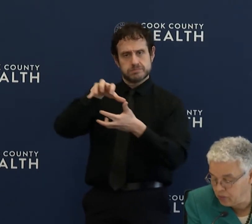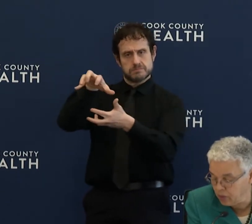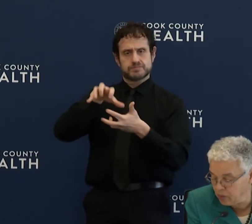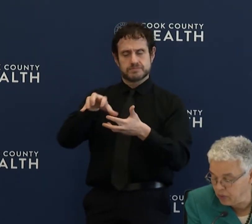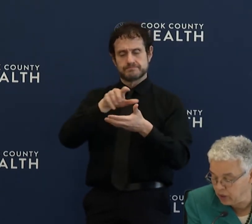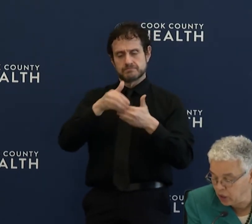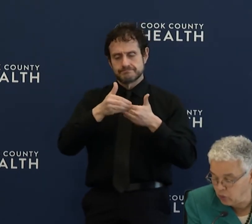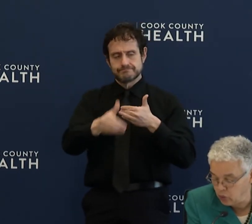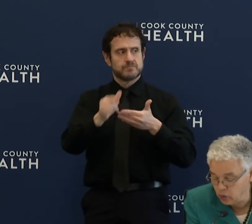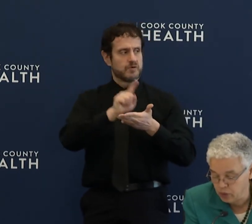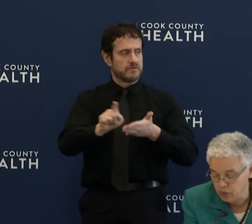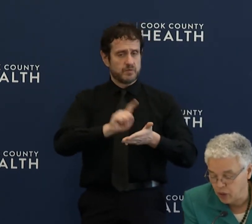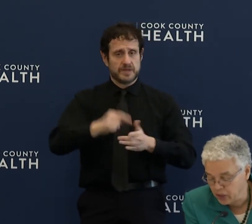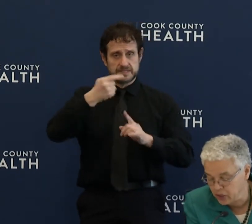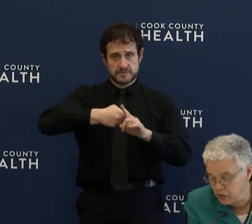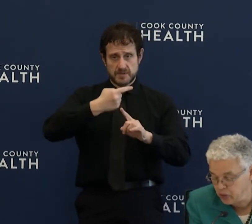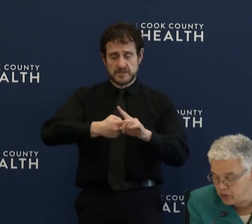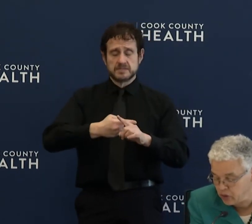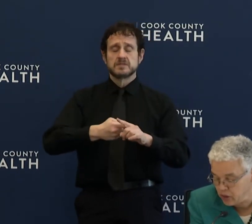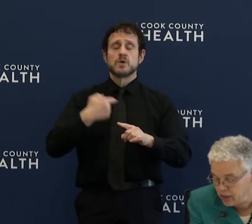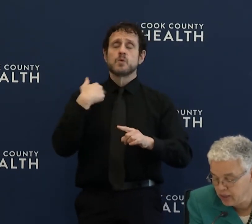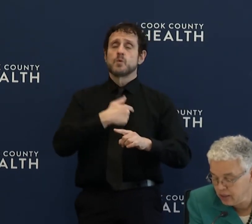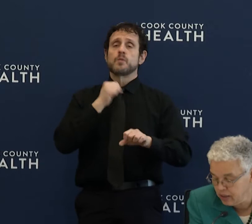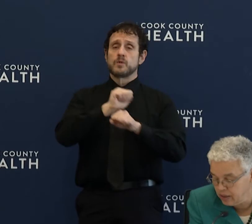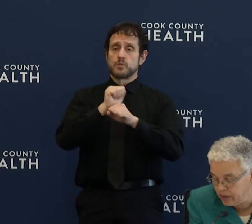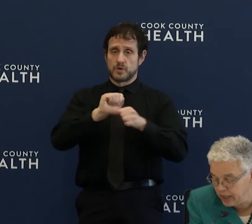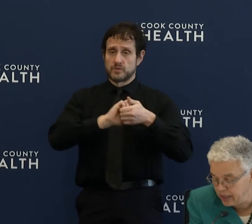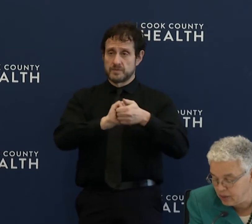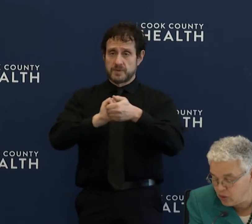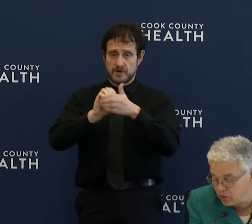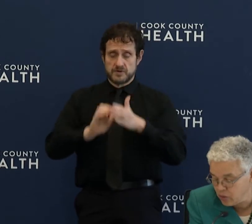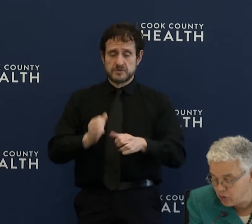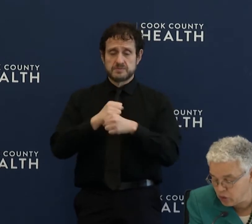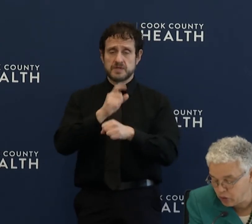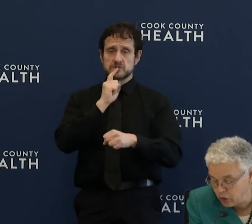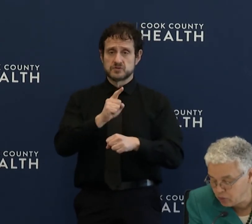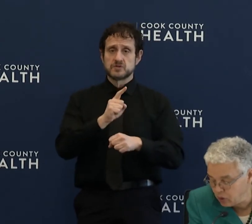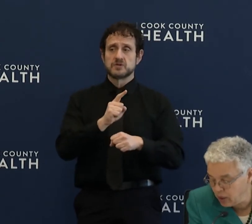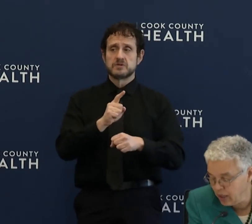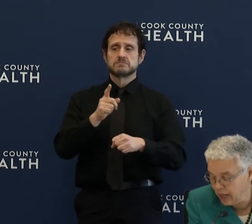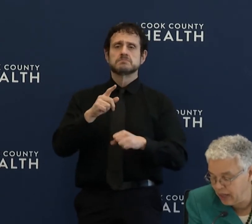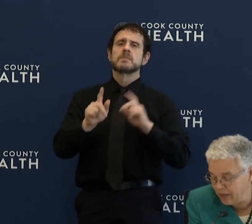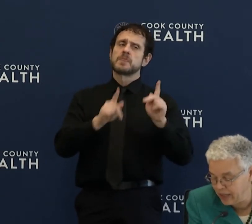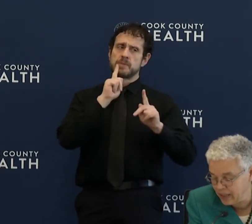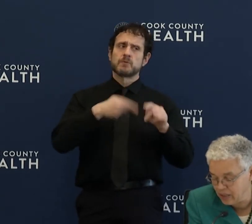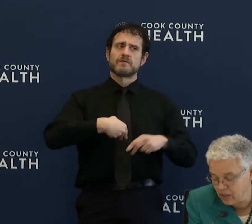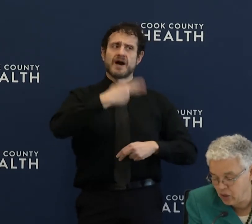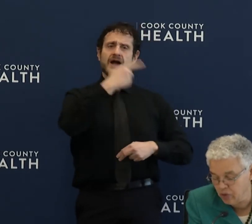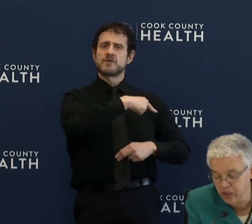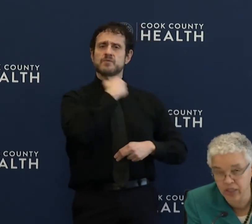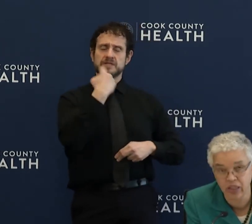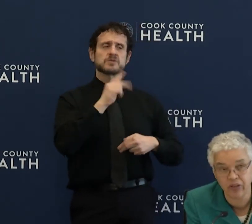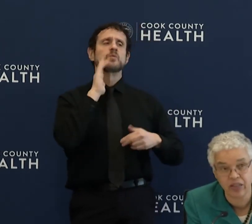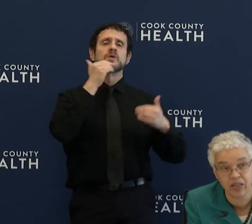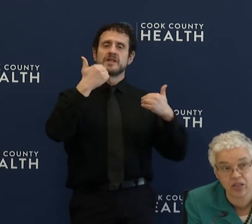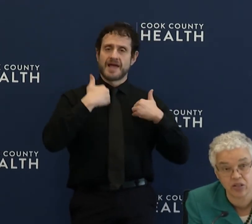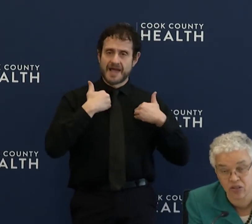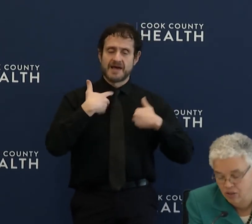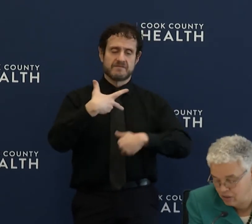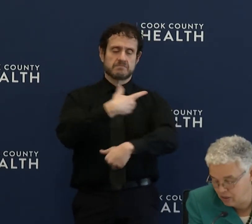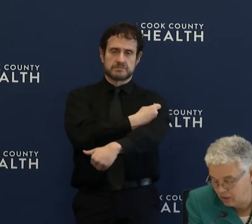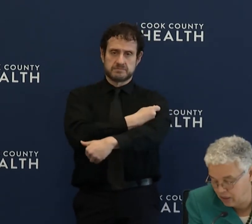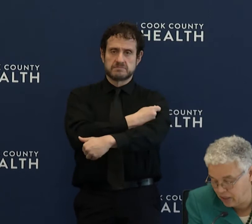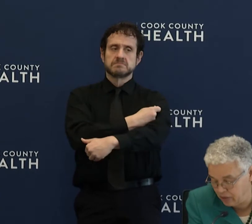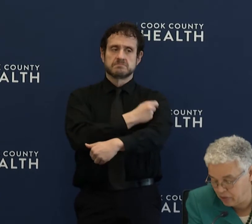Cook County Department of Public Health will work with partners to ensure that those who are the most vulnerable have access to COVID-19